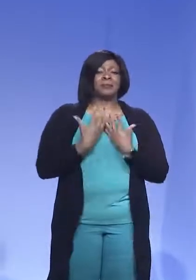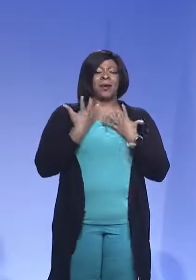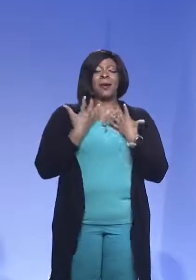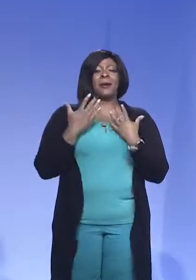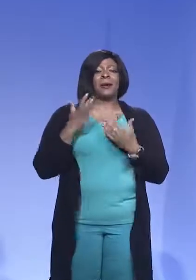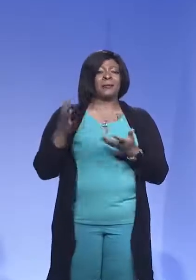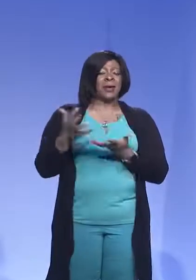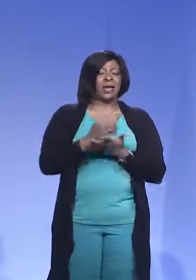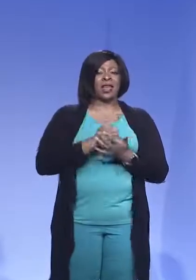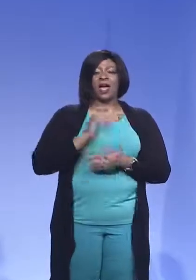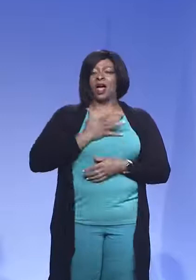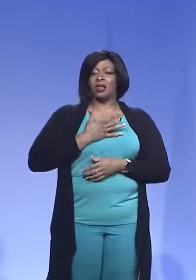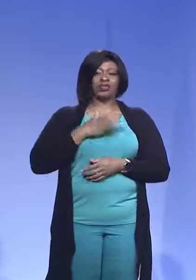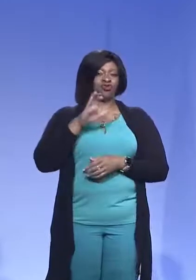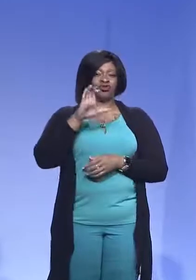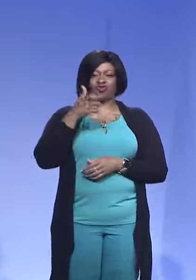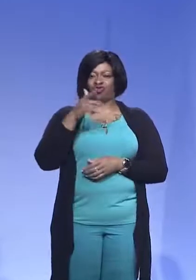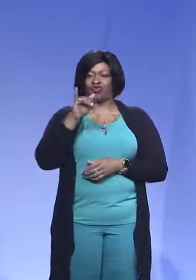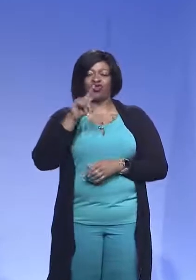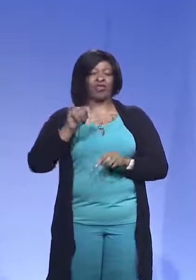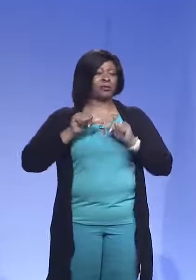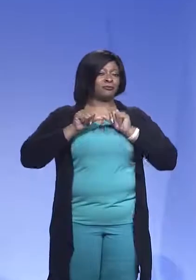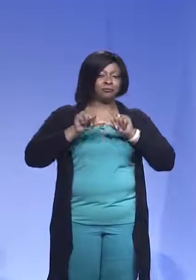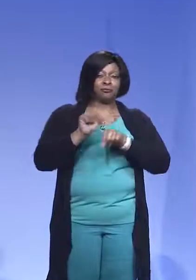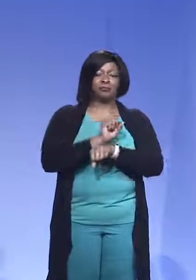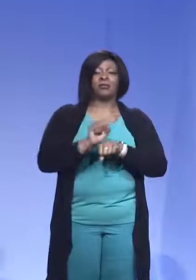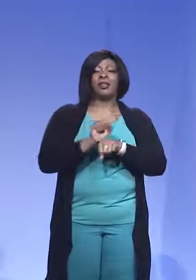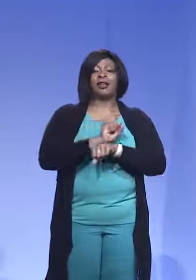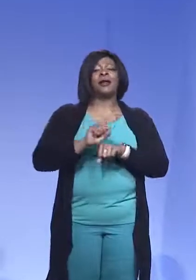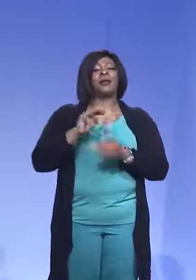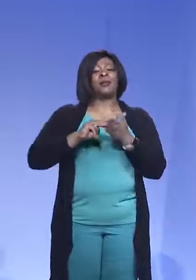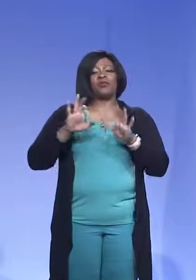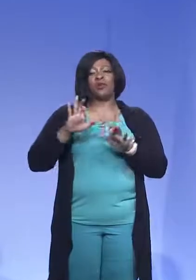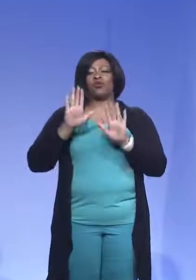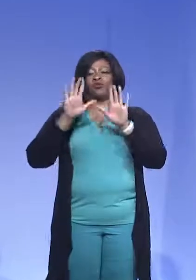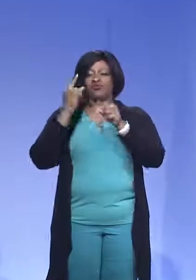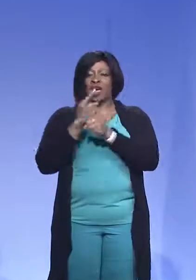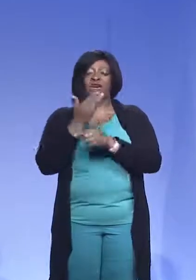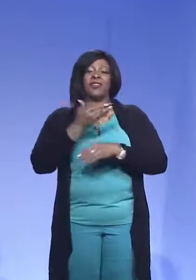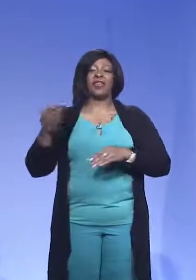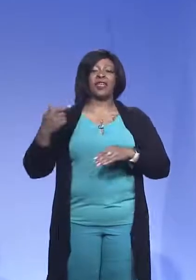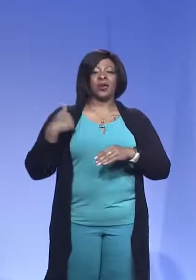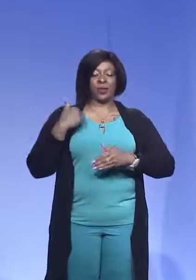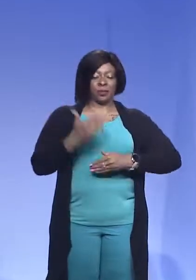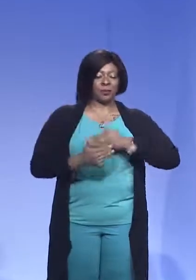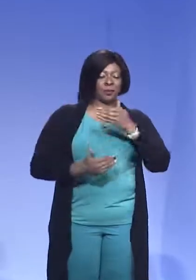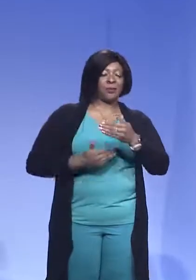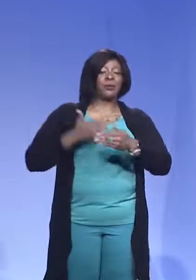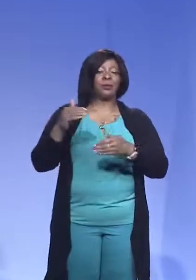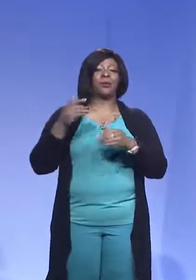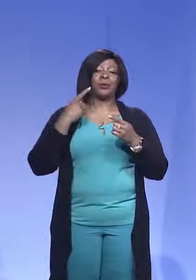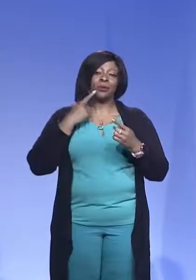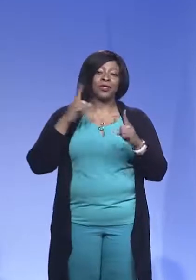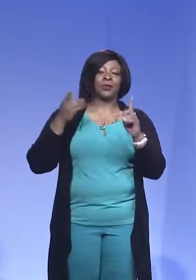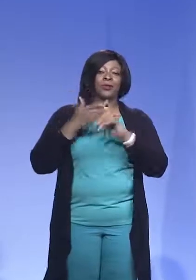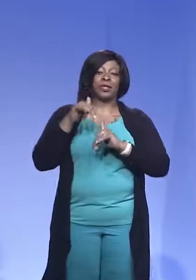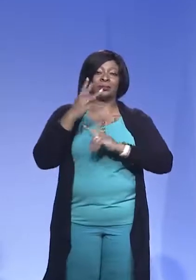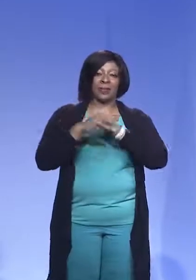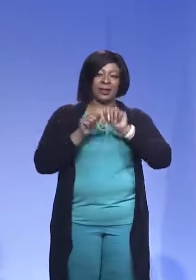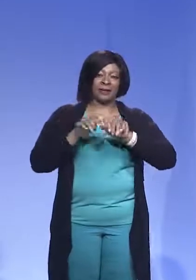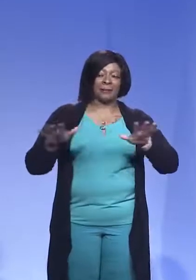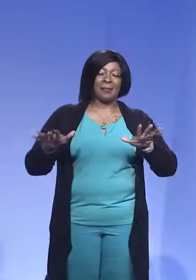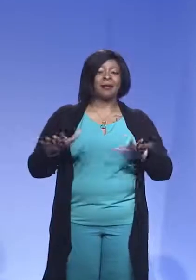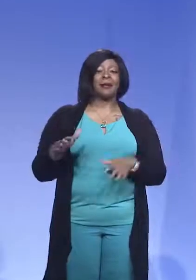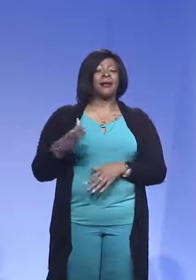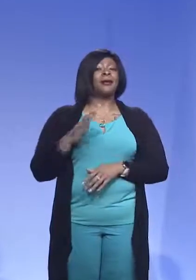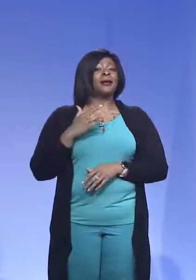grit and our broad commitment to doing the right things as we grind our way through this pandemic. It's my